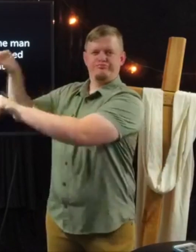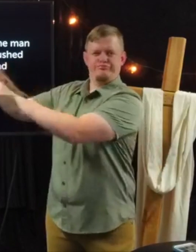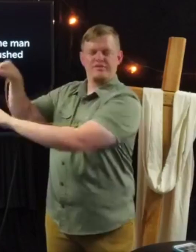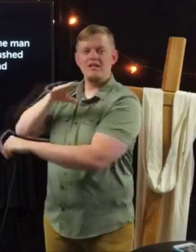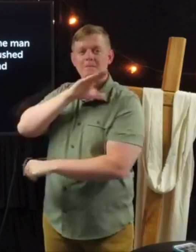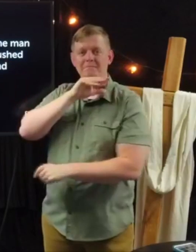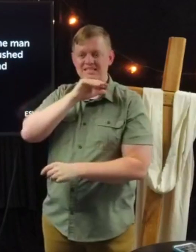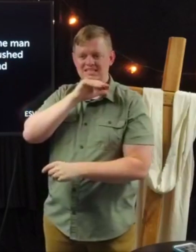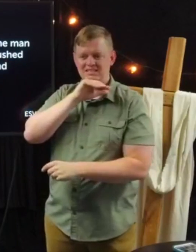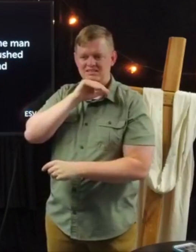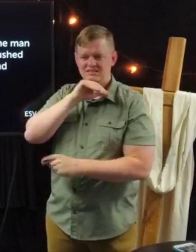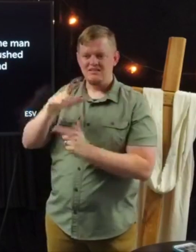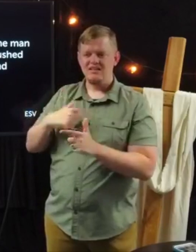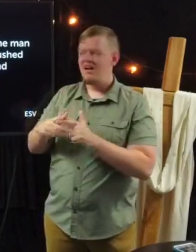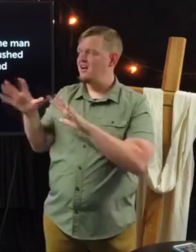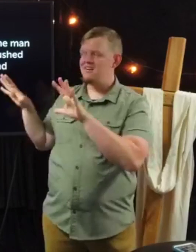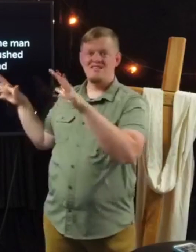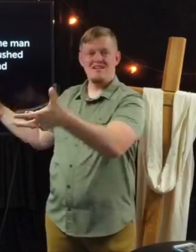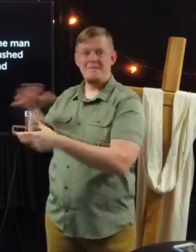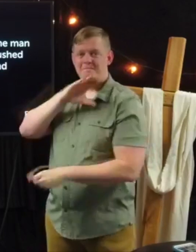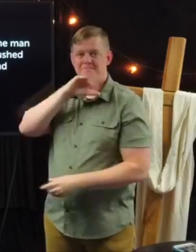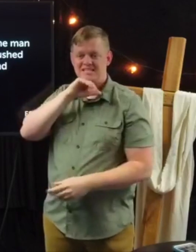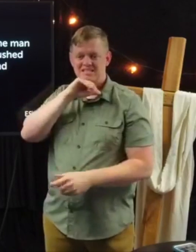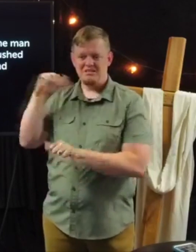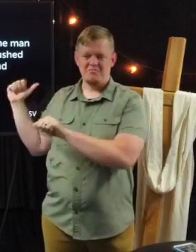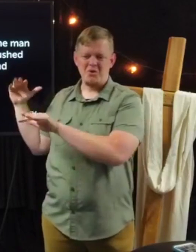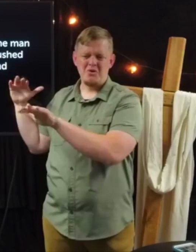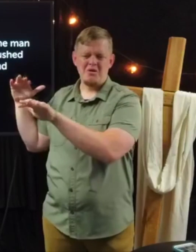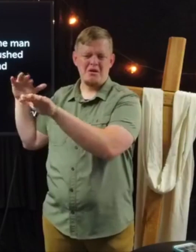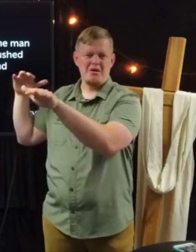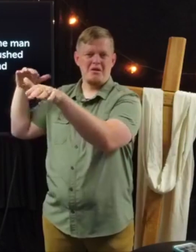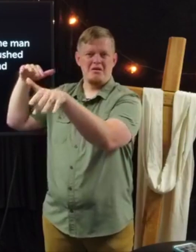drowned. It went into the pigs. And then the pigs